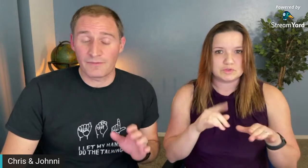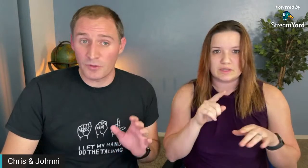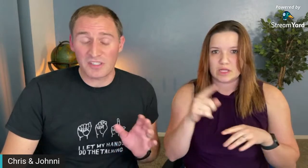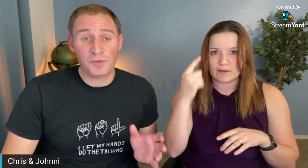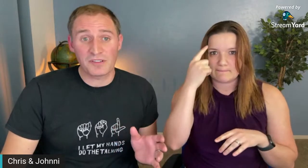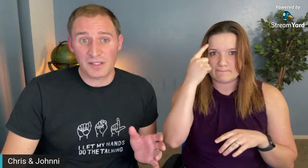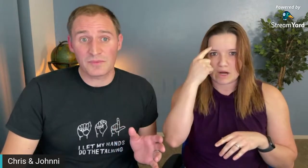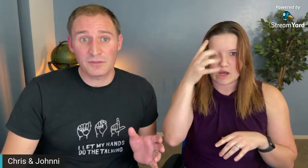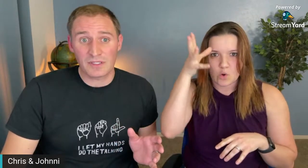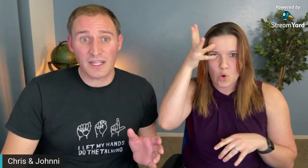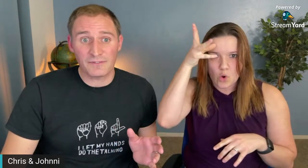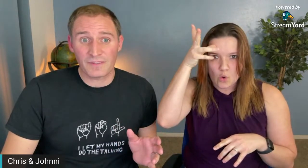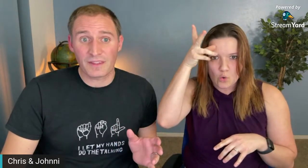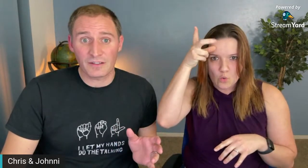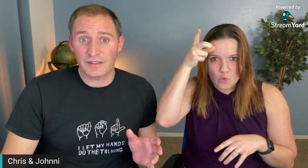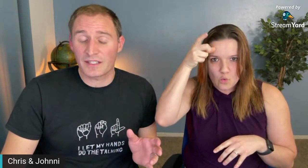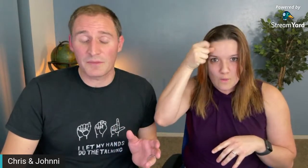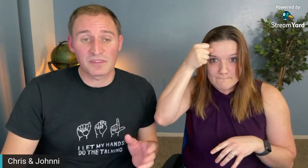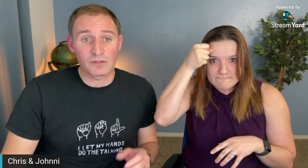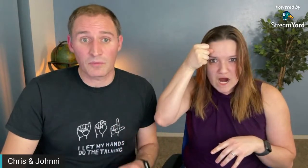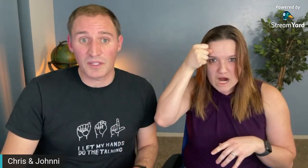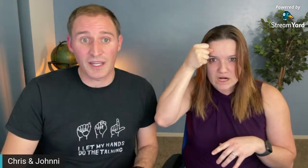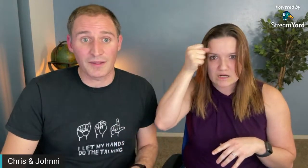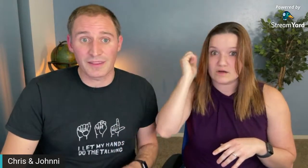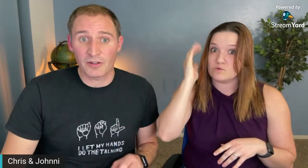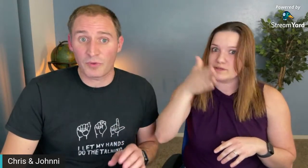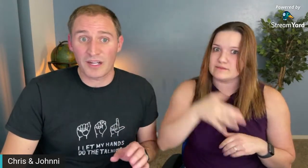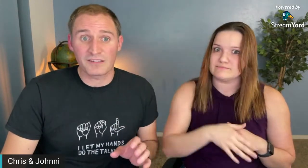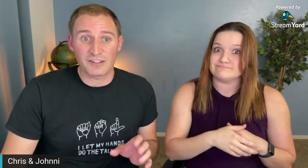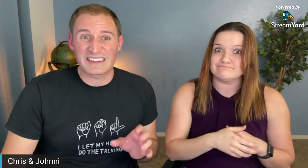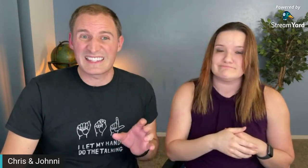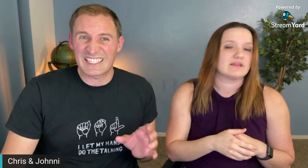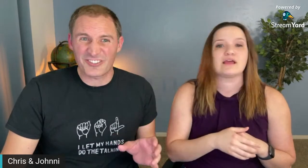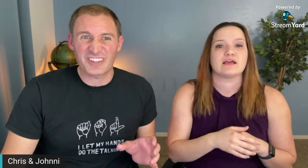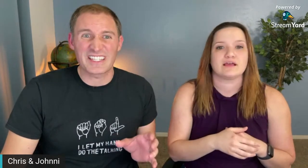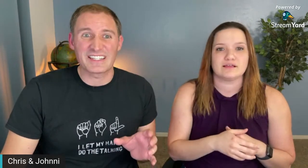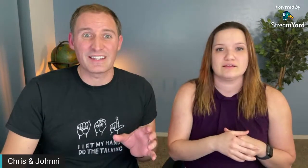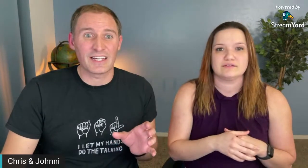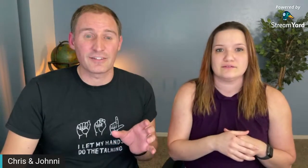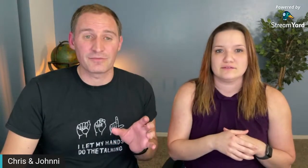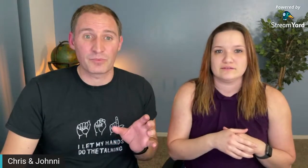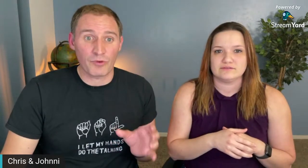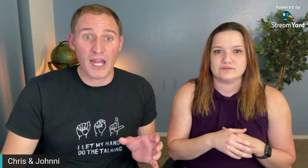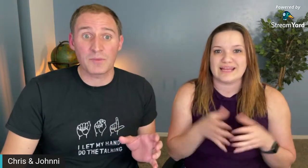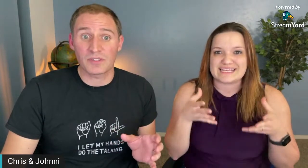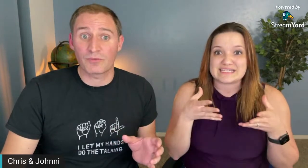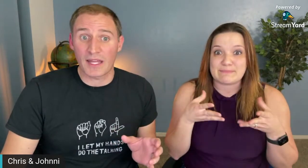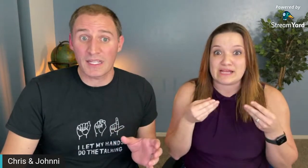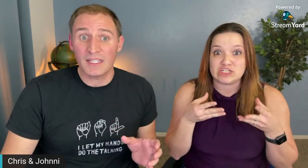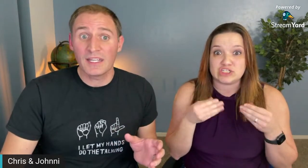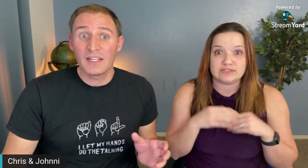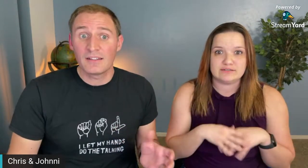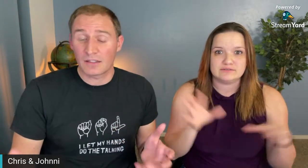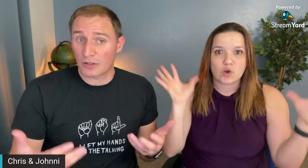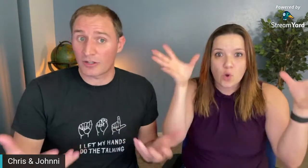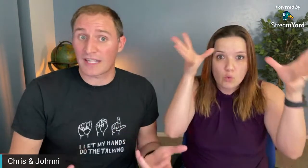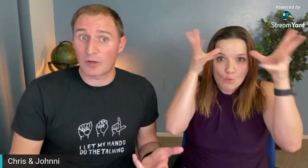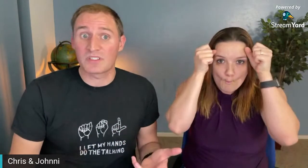you expose them to enough, they'll absorb it, and their brains are literally primed and ready to learn